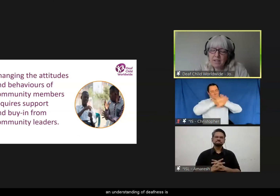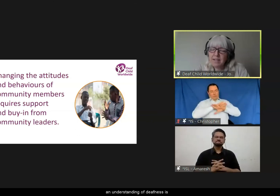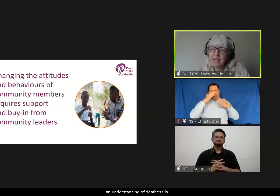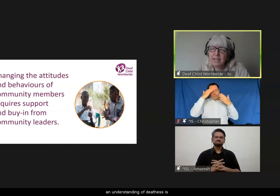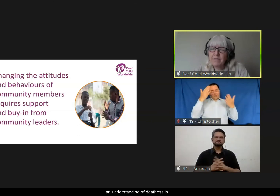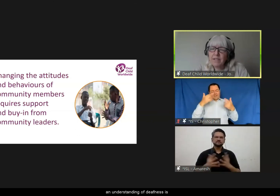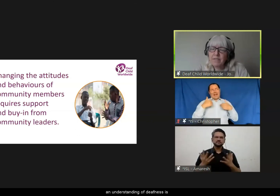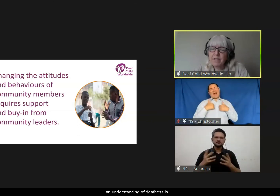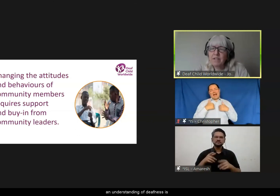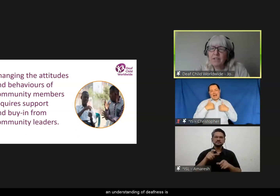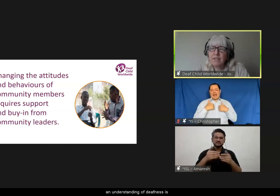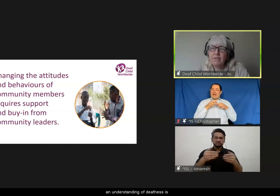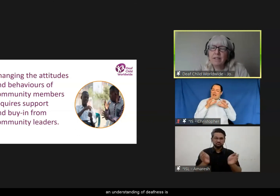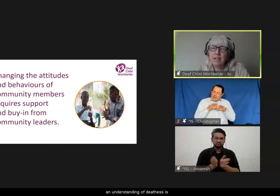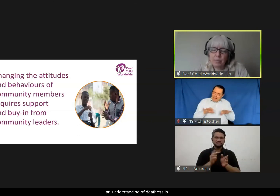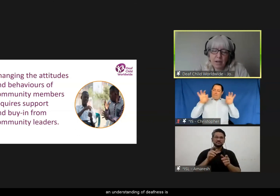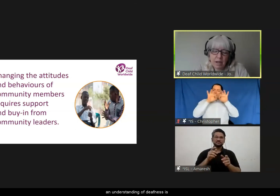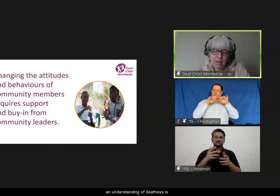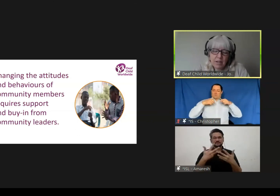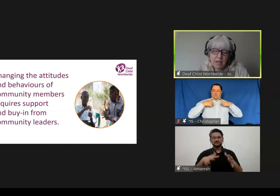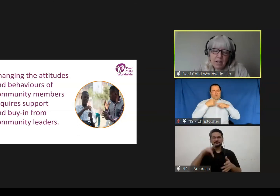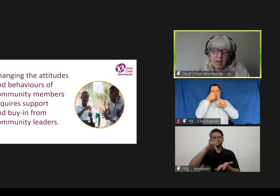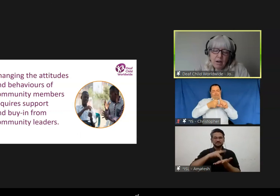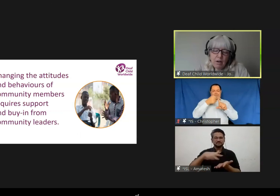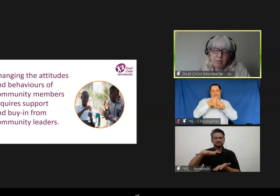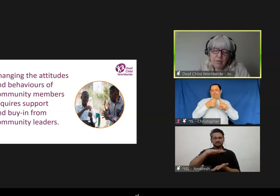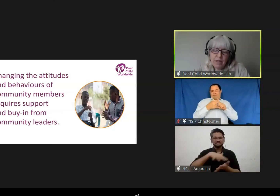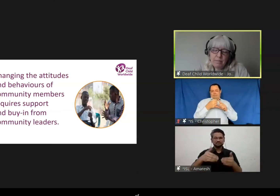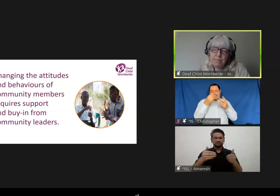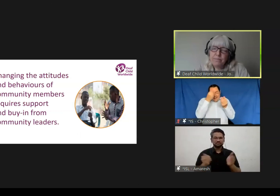and understanding of deafness is really a vital part